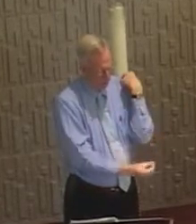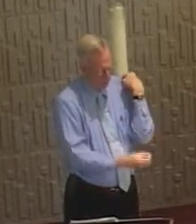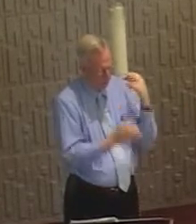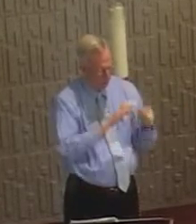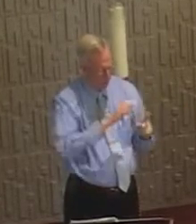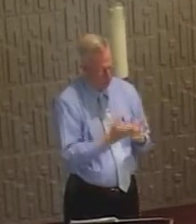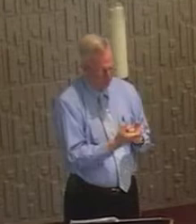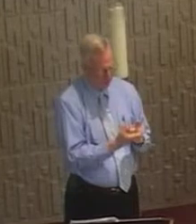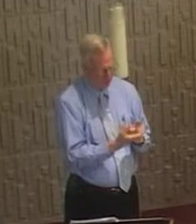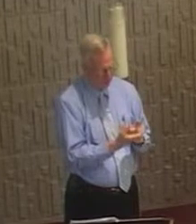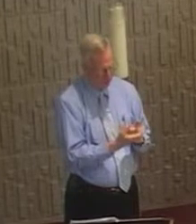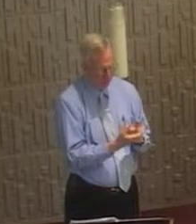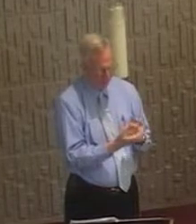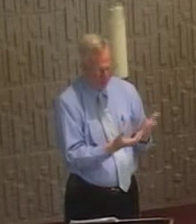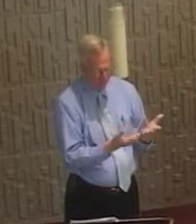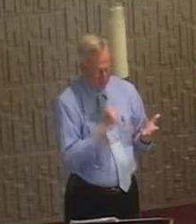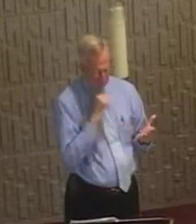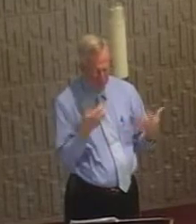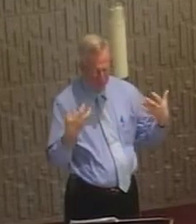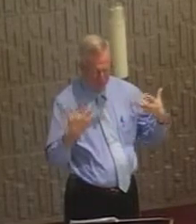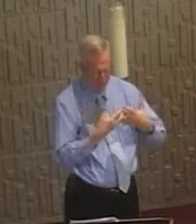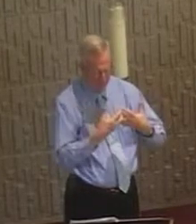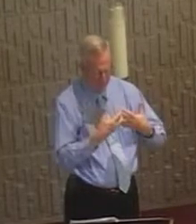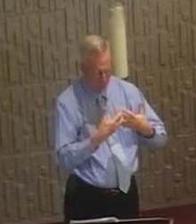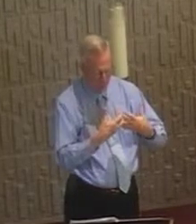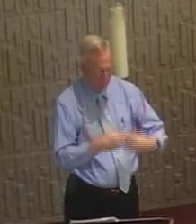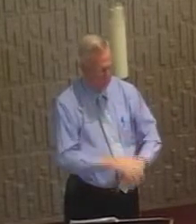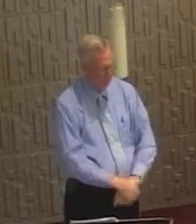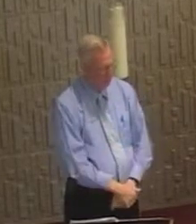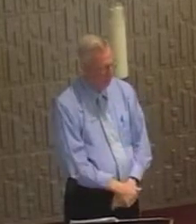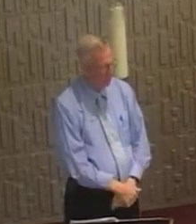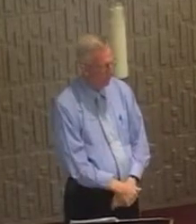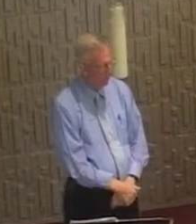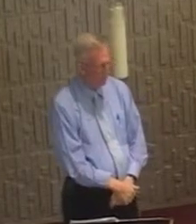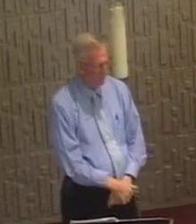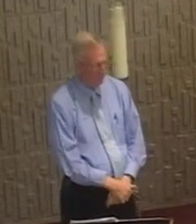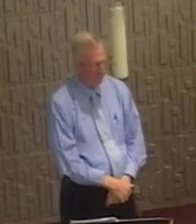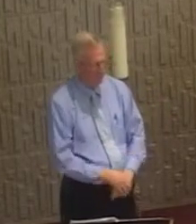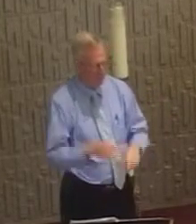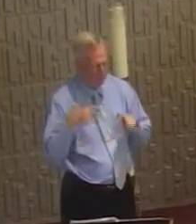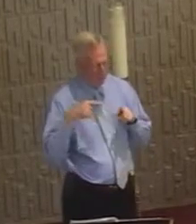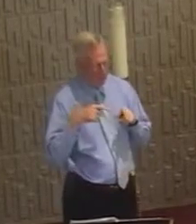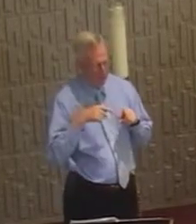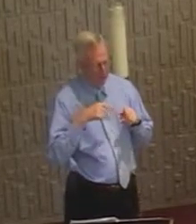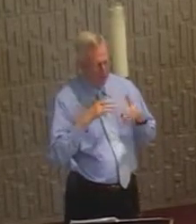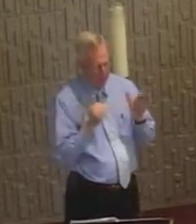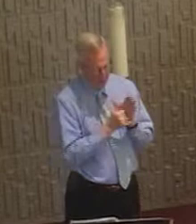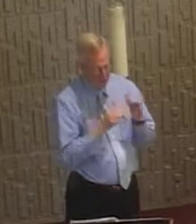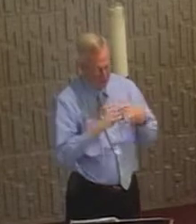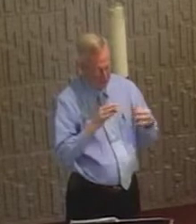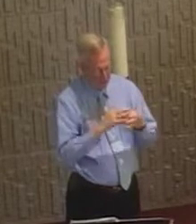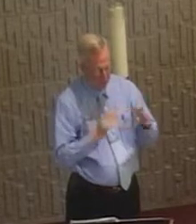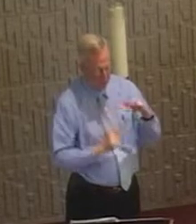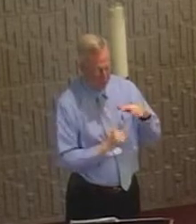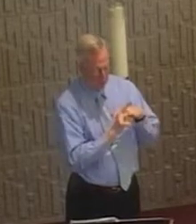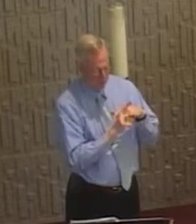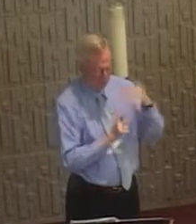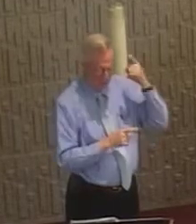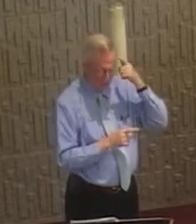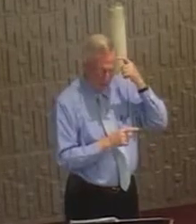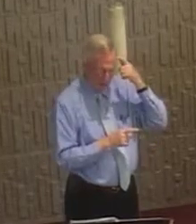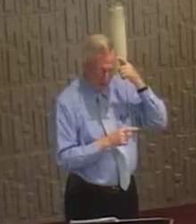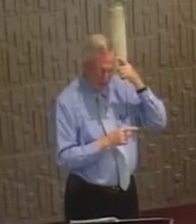don't seem to go together. And as that story sprung to my mind as I was getting ready for this weekend, it also dawned on